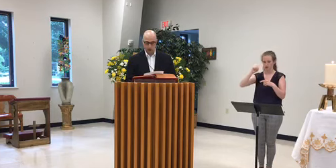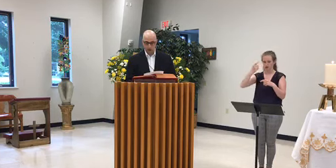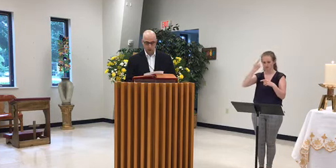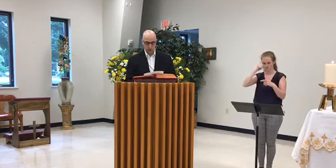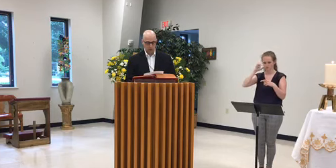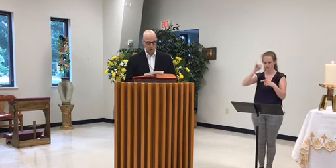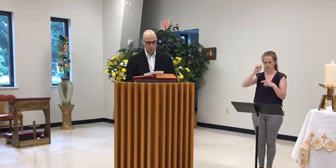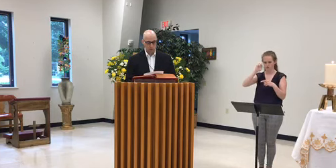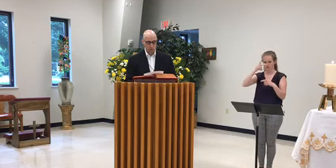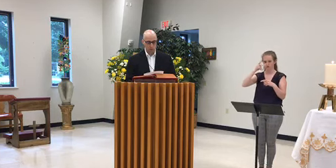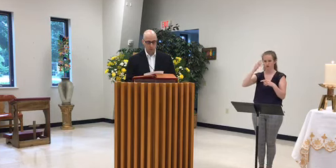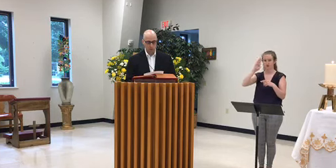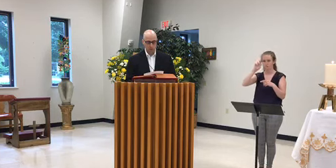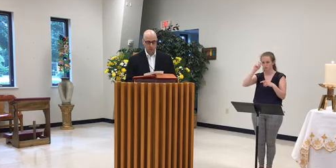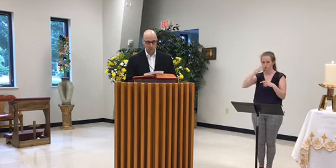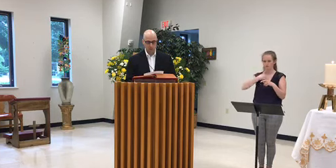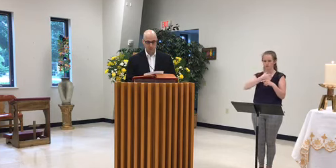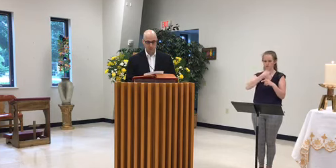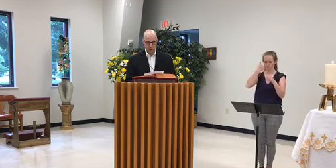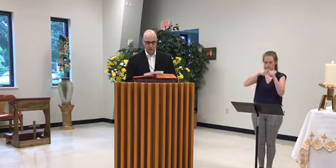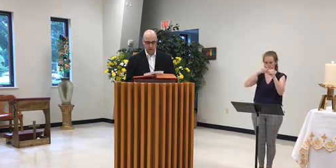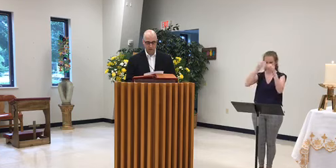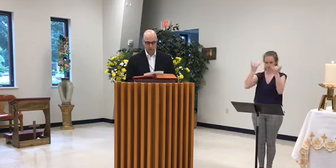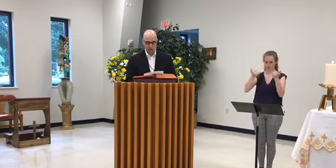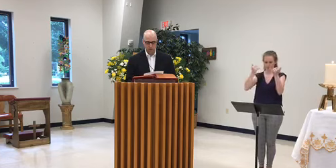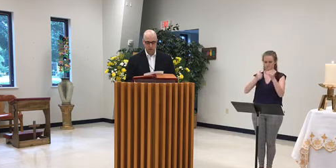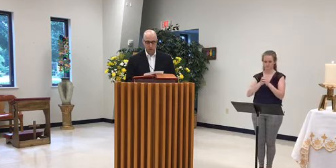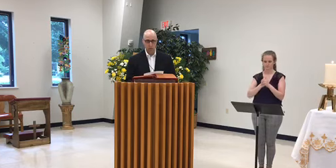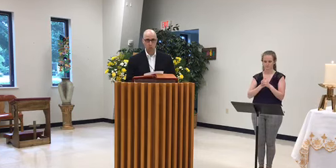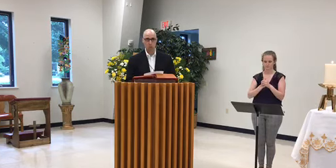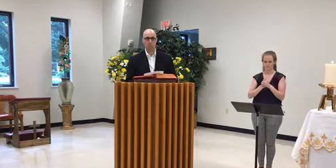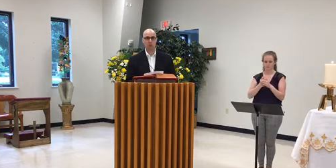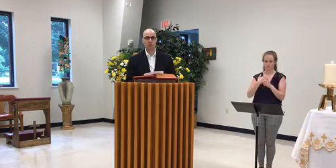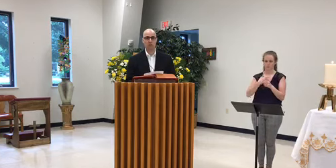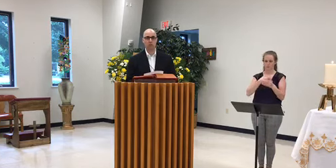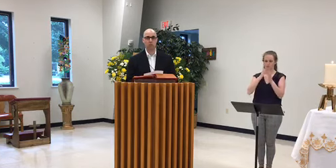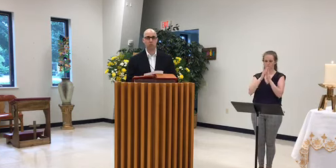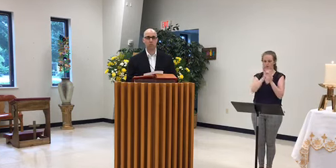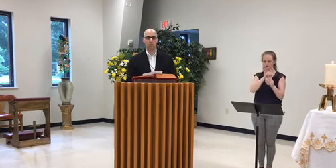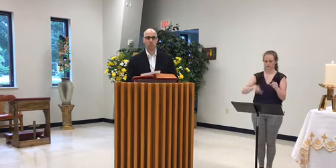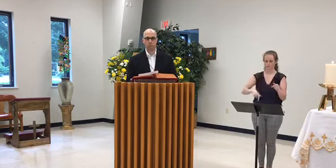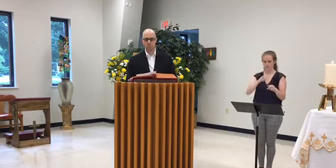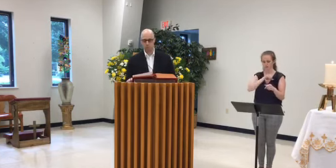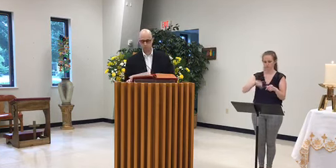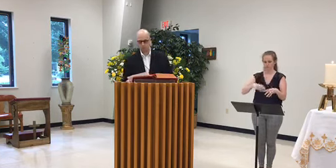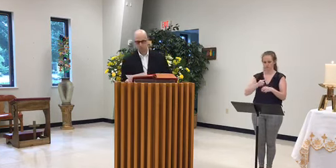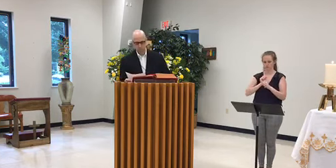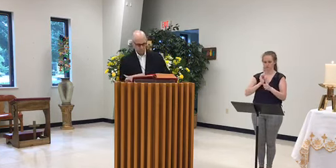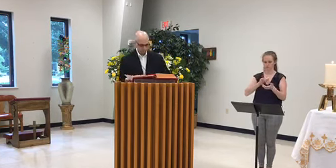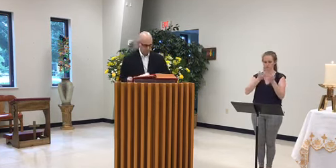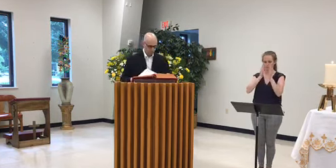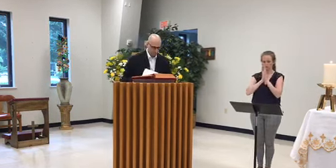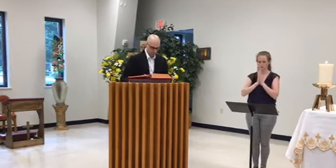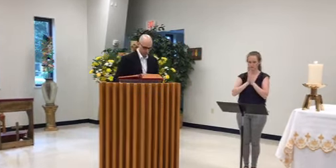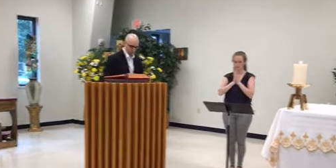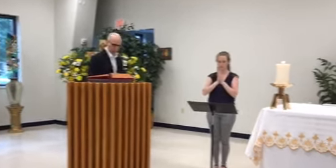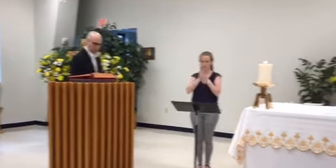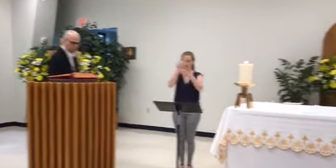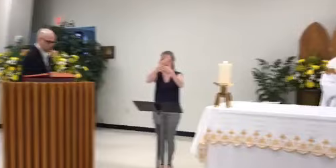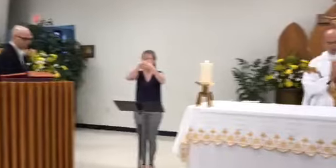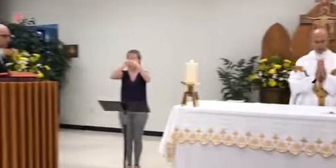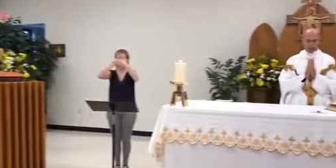for Jack Brown, whom we remember at this Mass today, we pray to the Lord. Lord, receive our